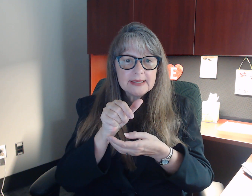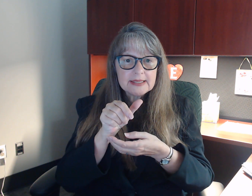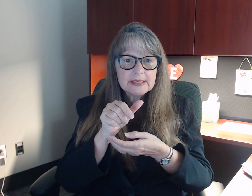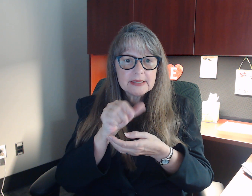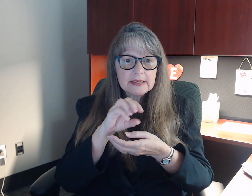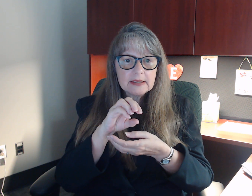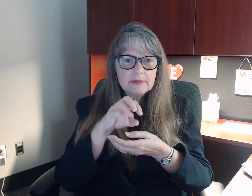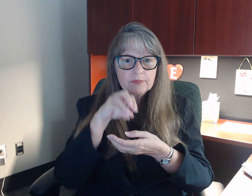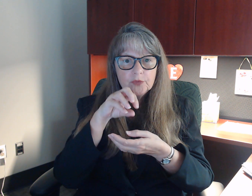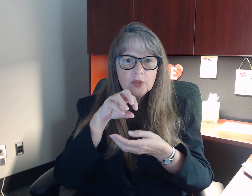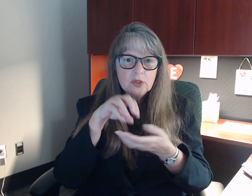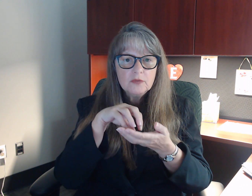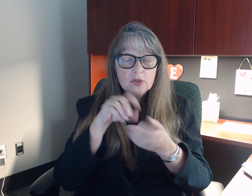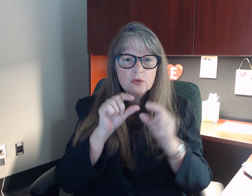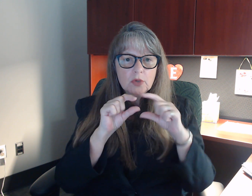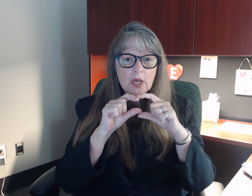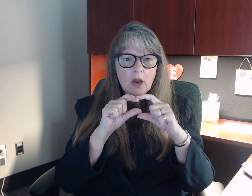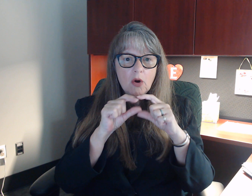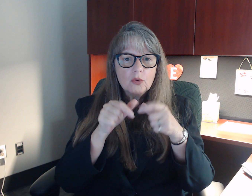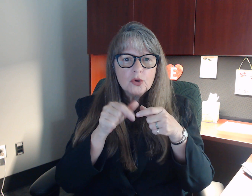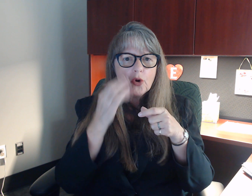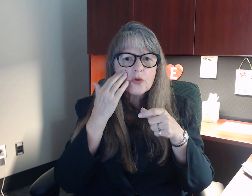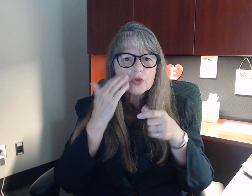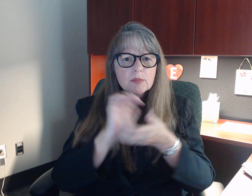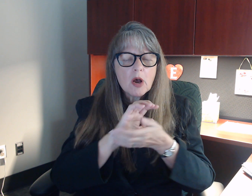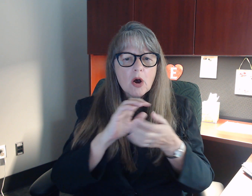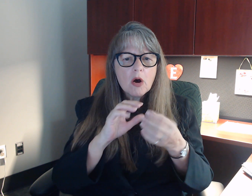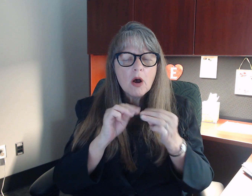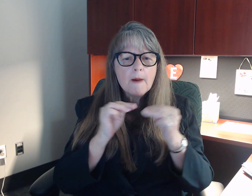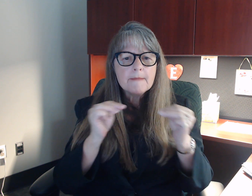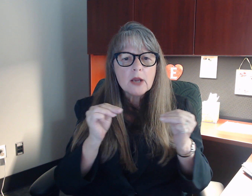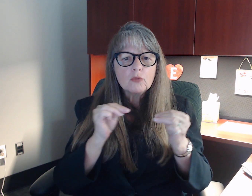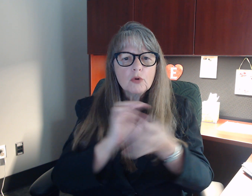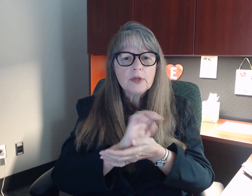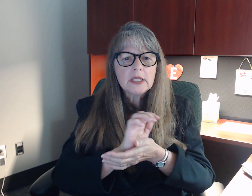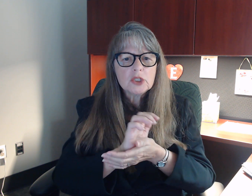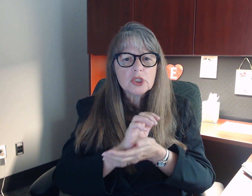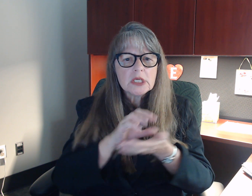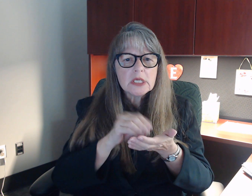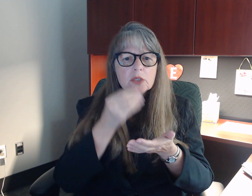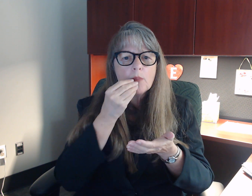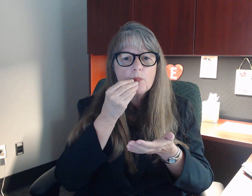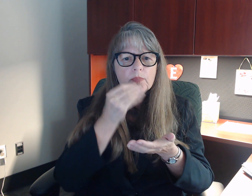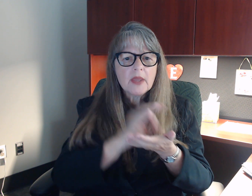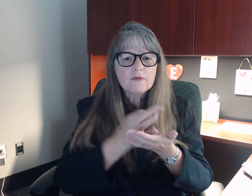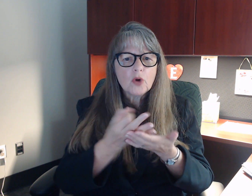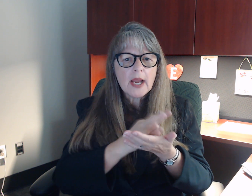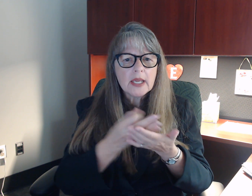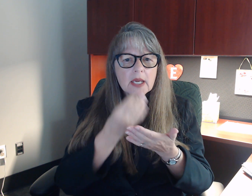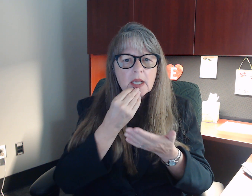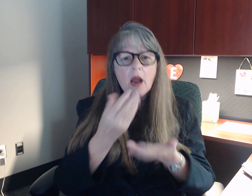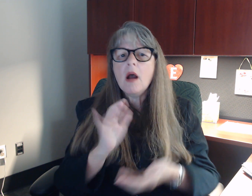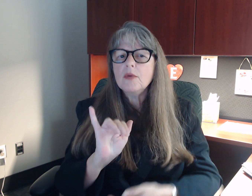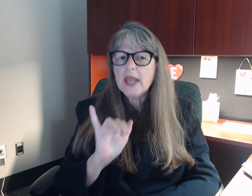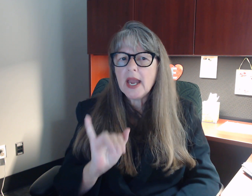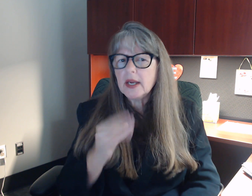bites. You could even do, those small macaroni and cheese. They fry it. Oh yeah, good.